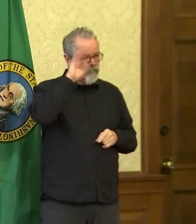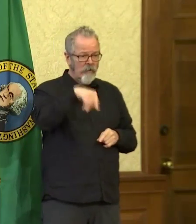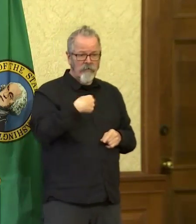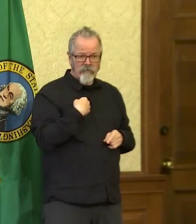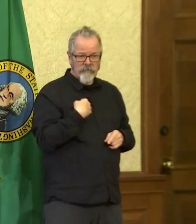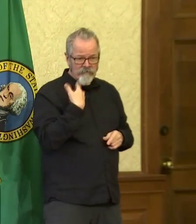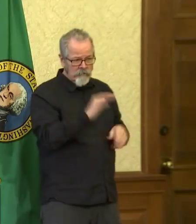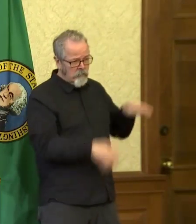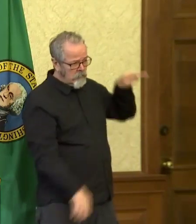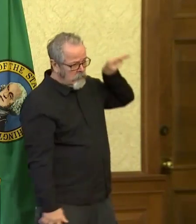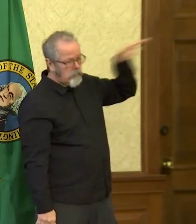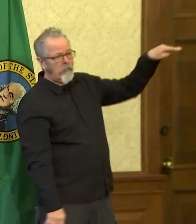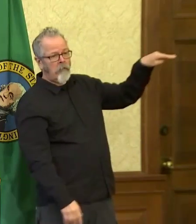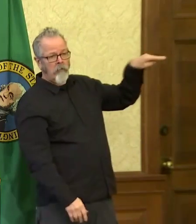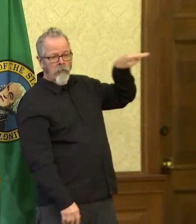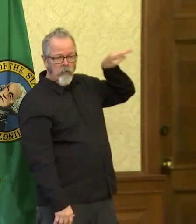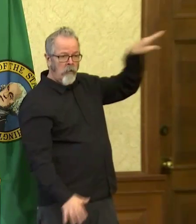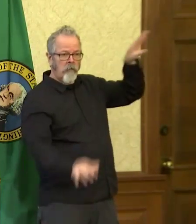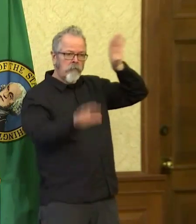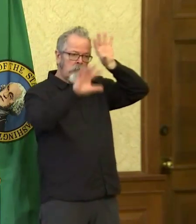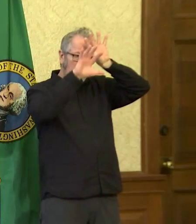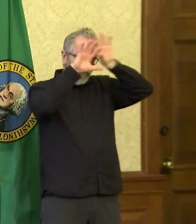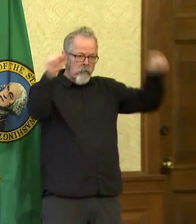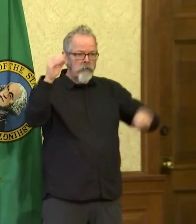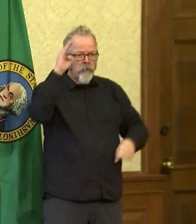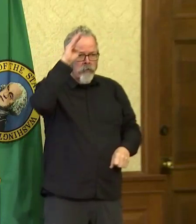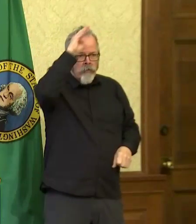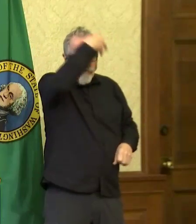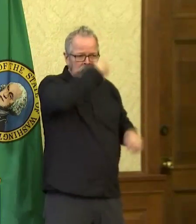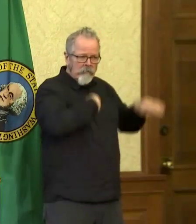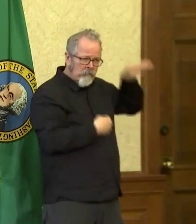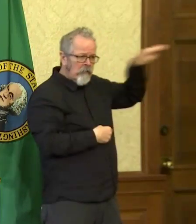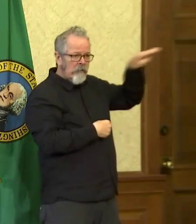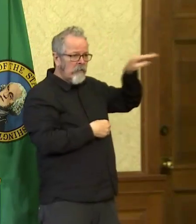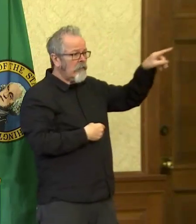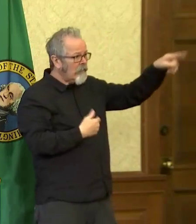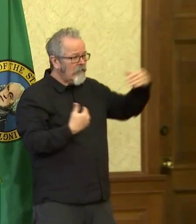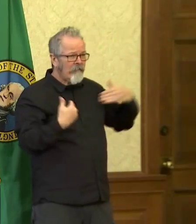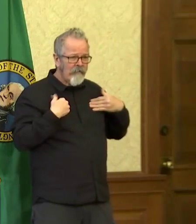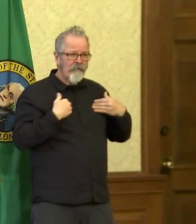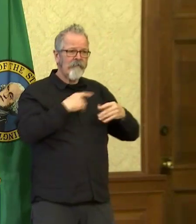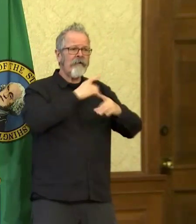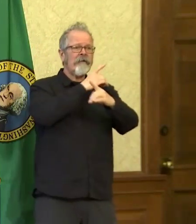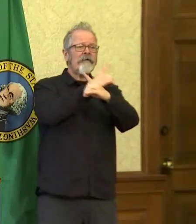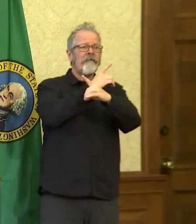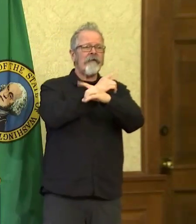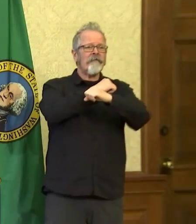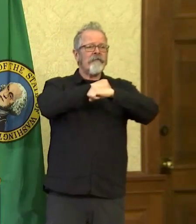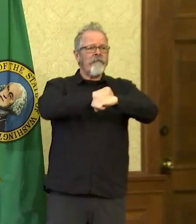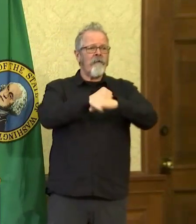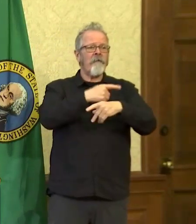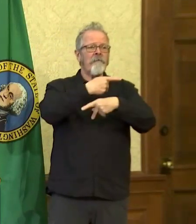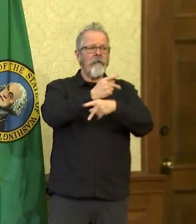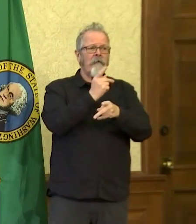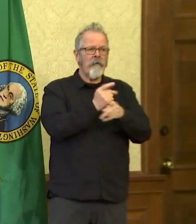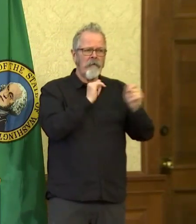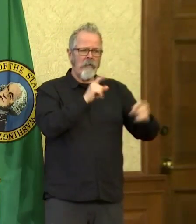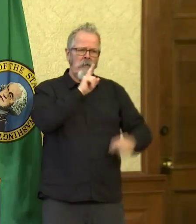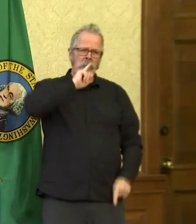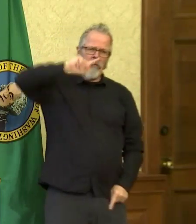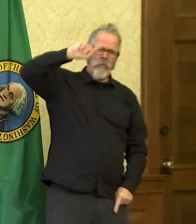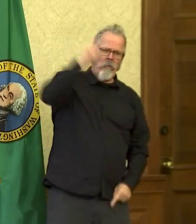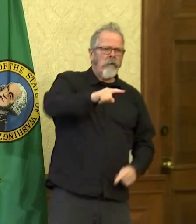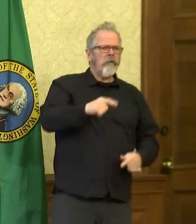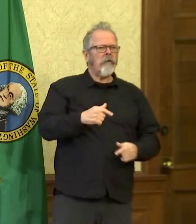And unfortunately, he waited weeks before he did that, and so we've been delayed. We have not had supplies that we would have liked.